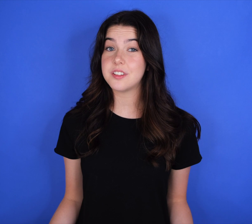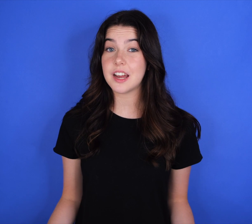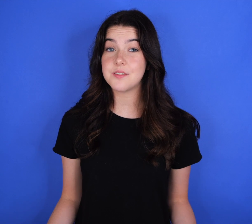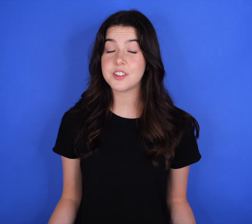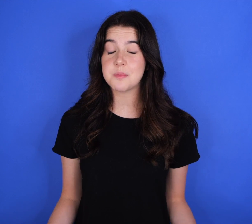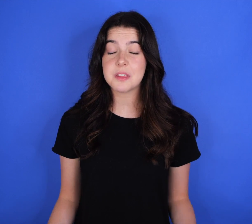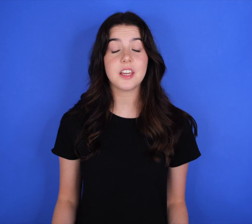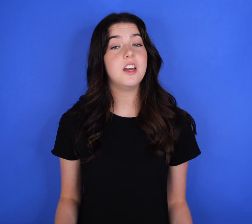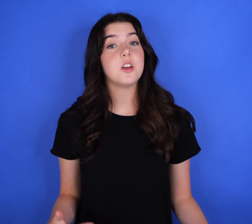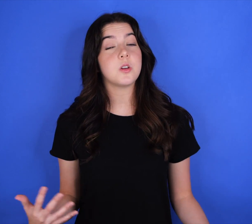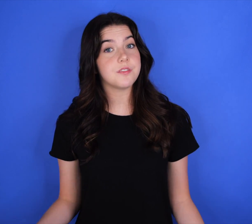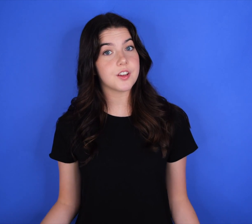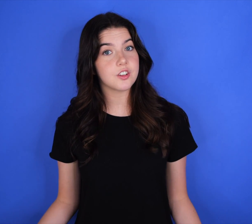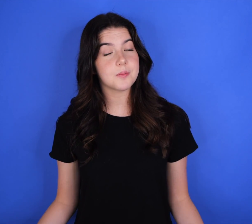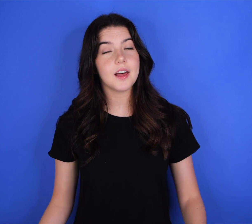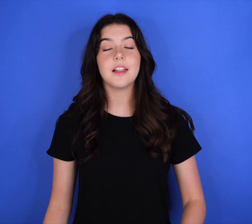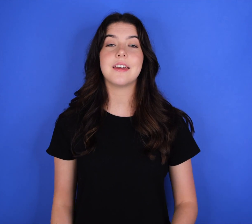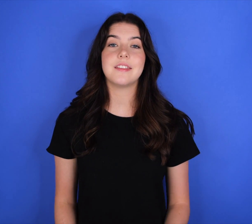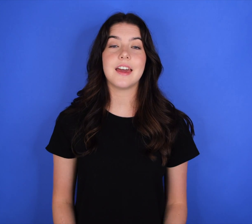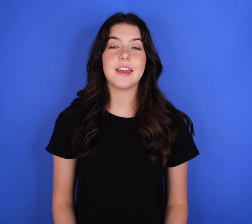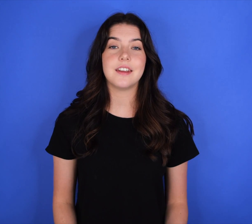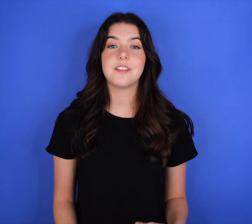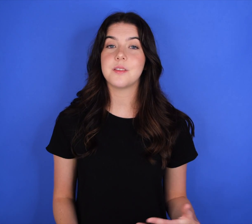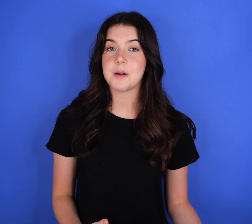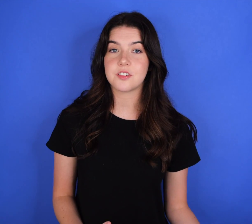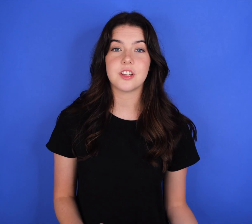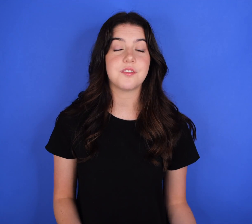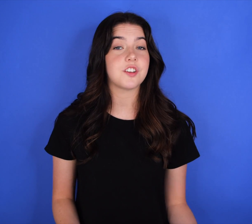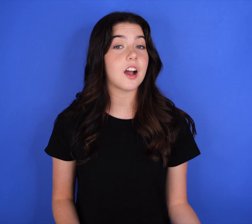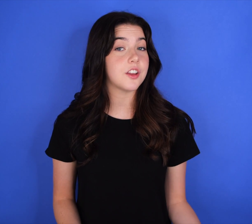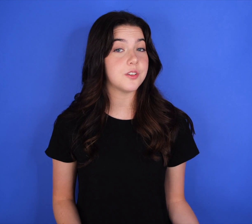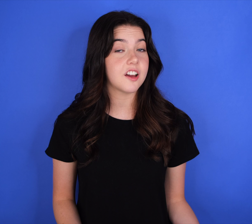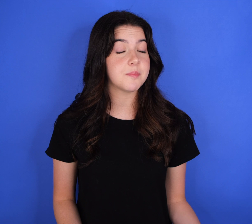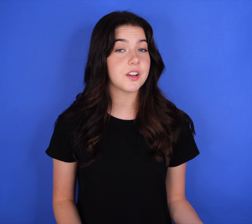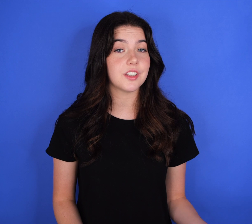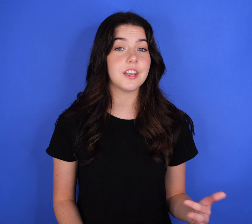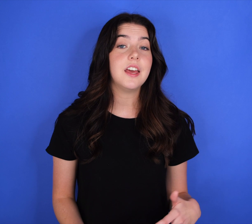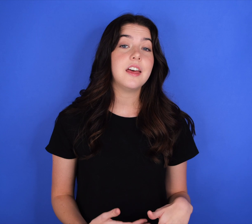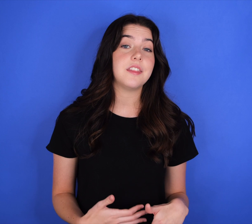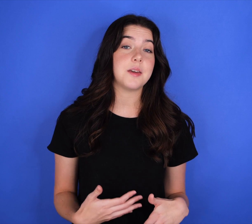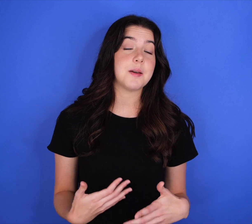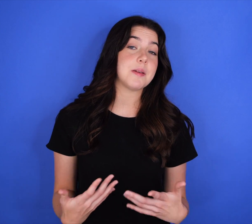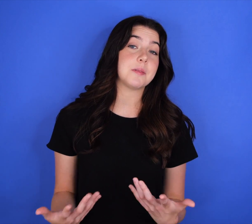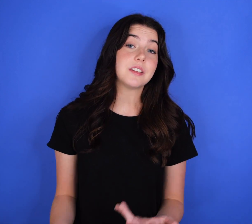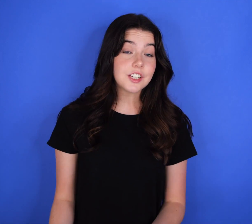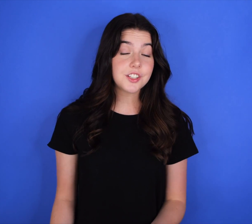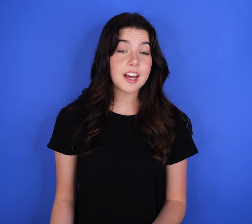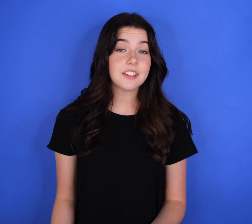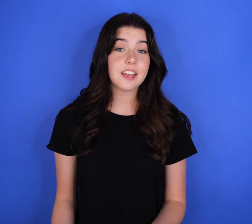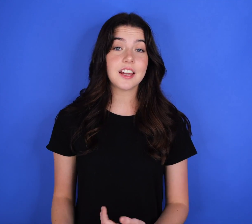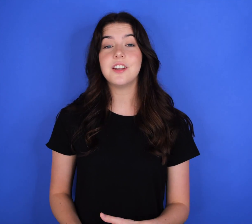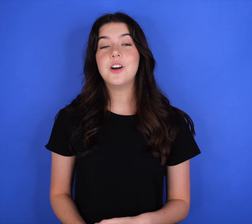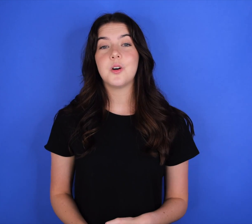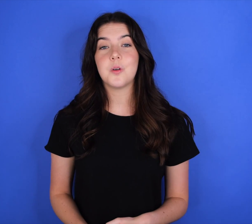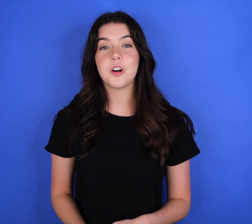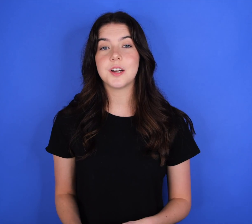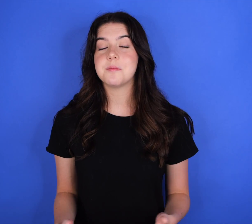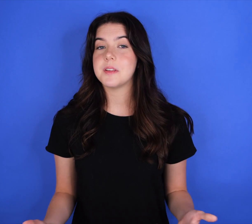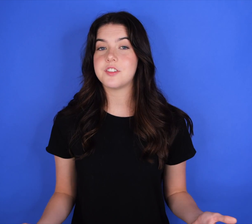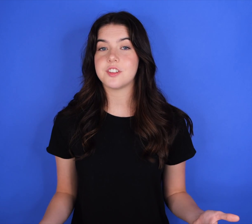sign for something. You could fingerspell and then the person, if you're talking to a deaf person, they might be able to teach you that sign, or it's just